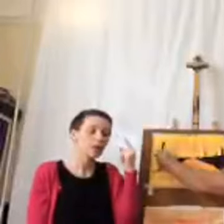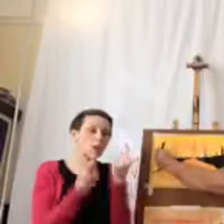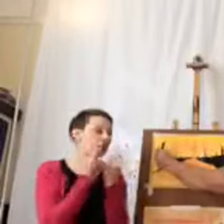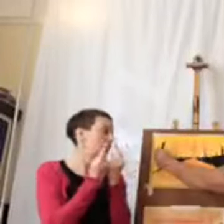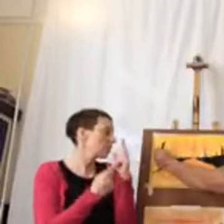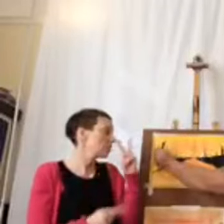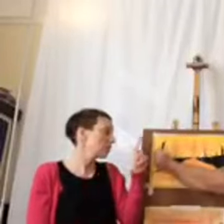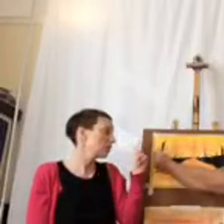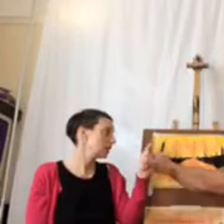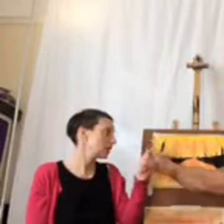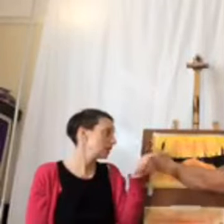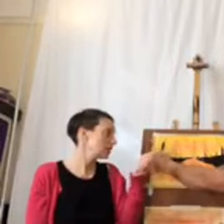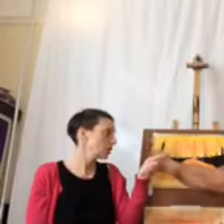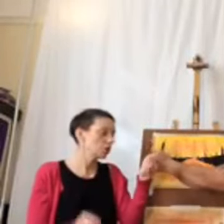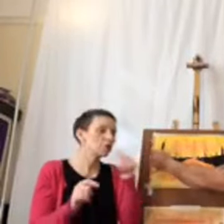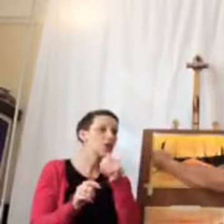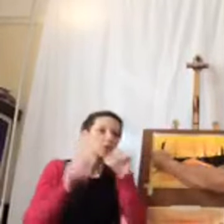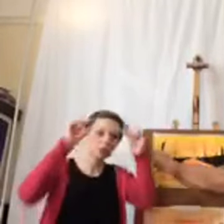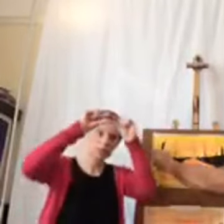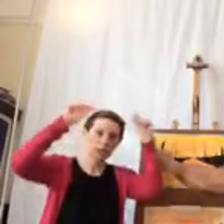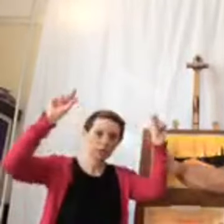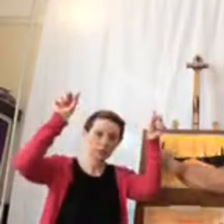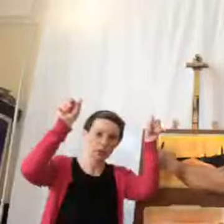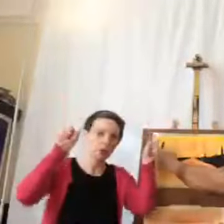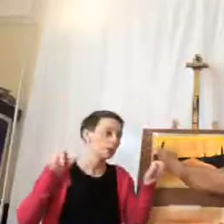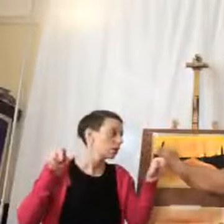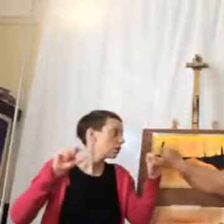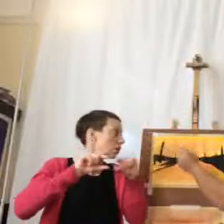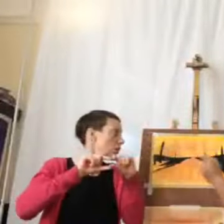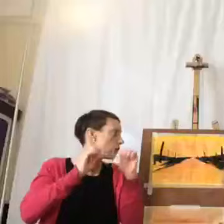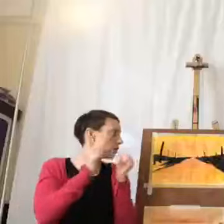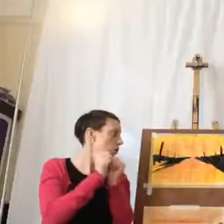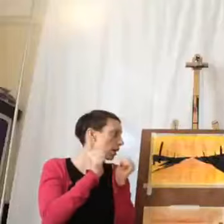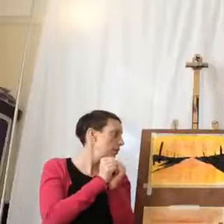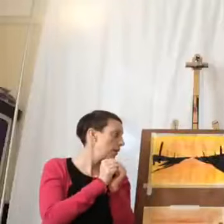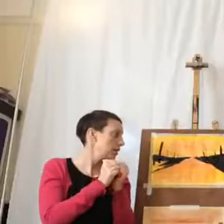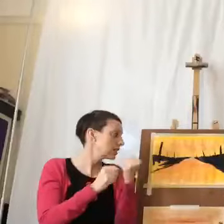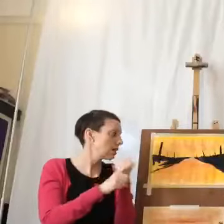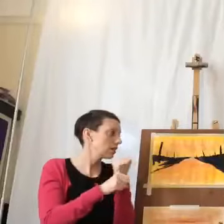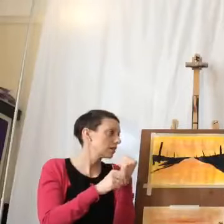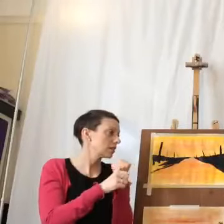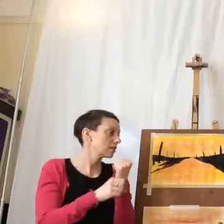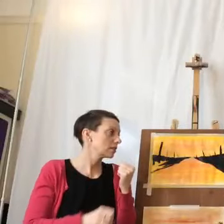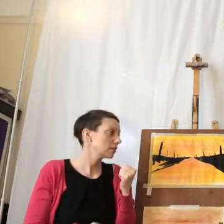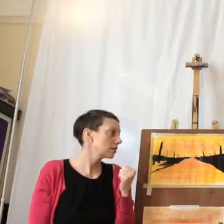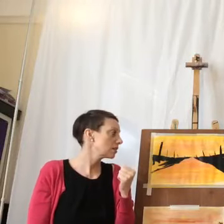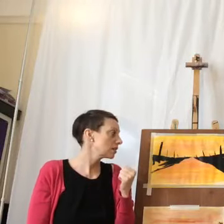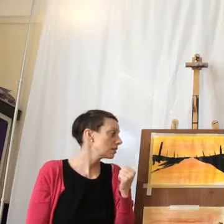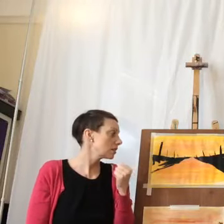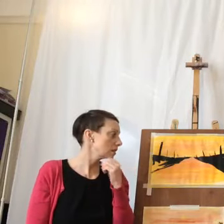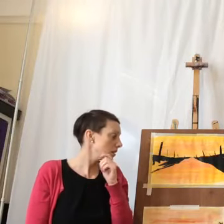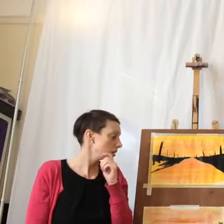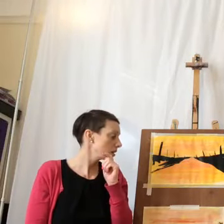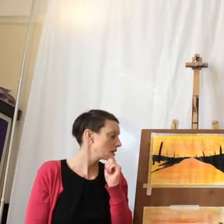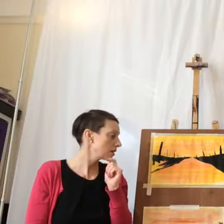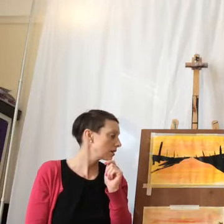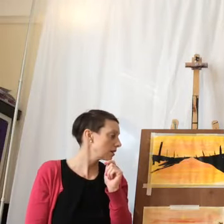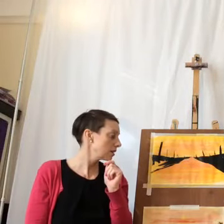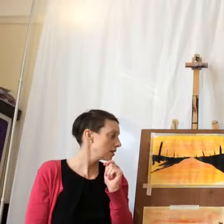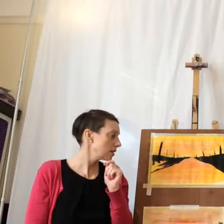One thing that I've noticed is that you've used tape around your paper. Oh, does yeah, that's quite nice actually. You get a nice